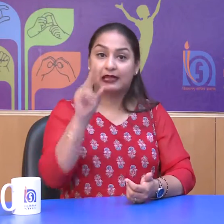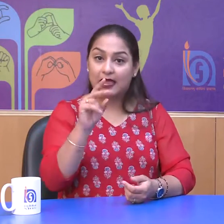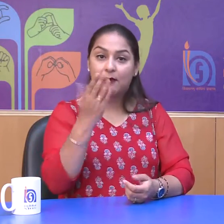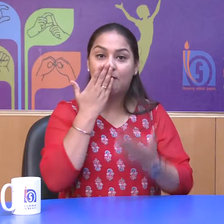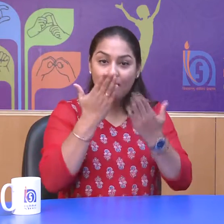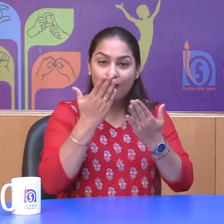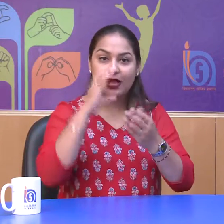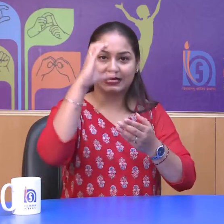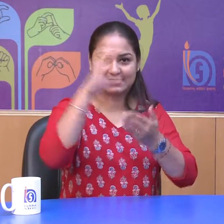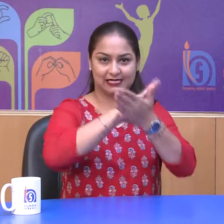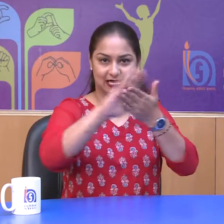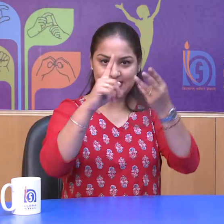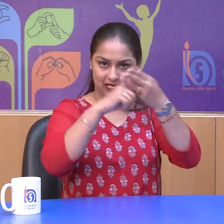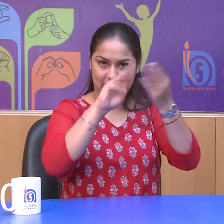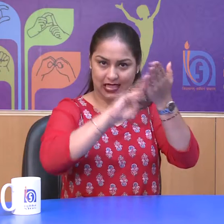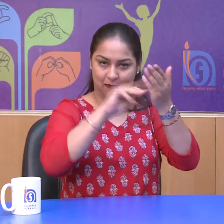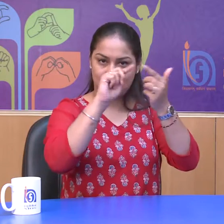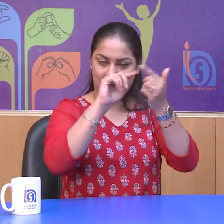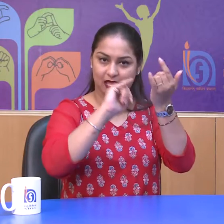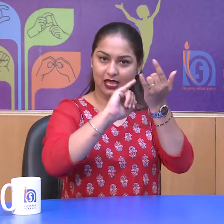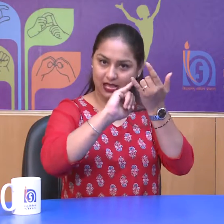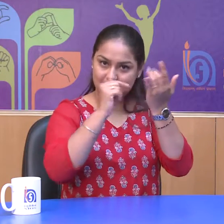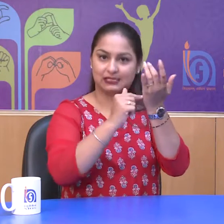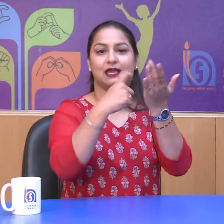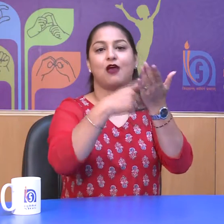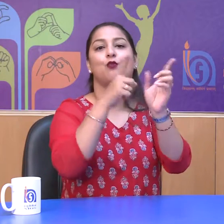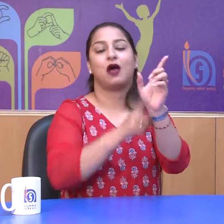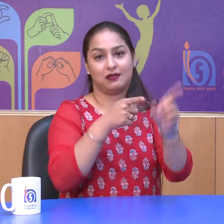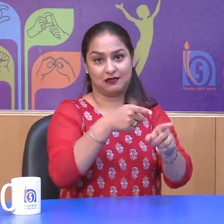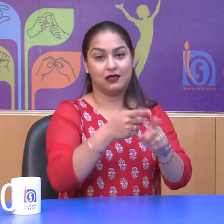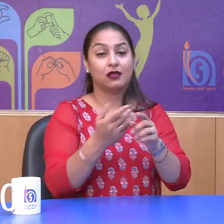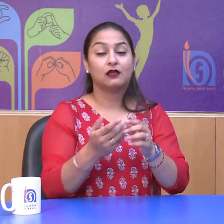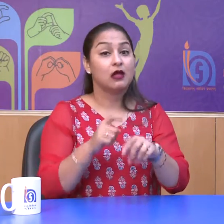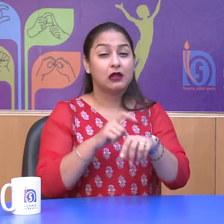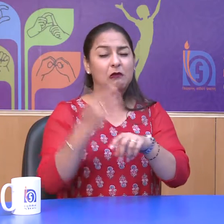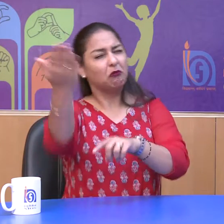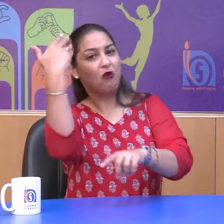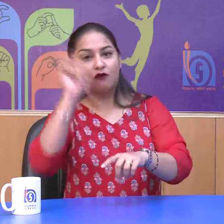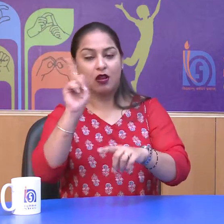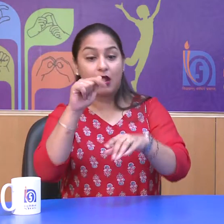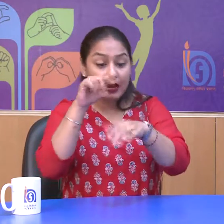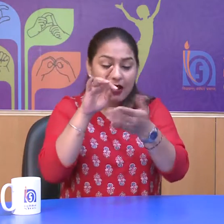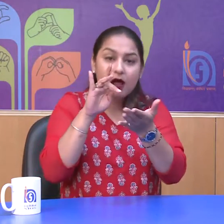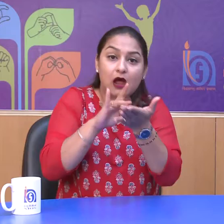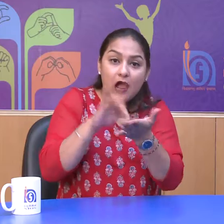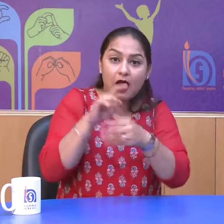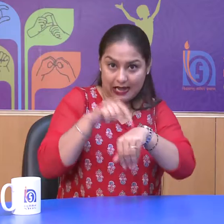Do you know that in the medieval period, use of